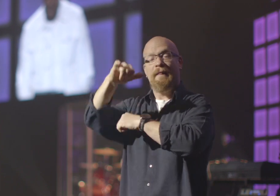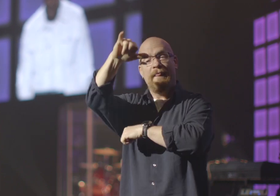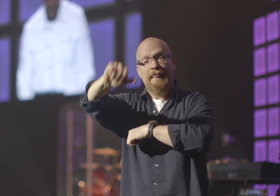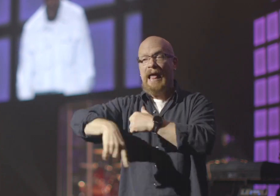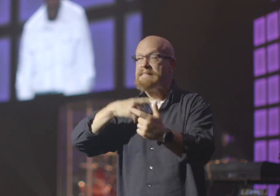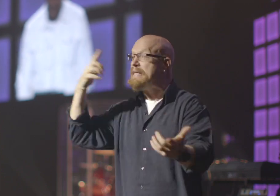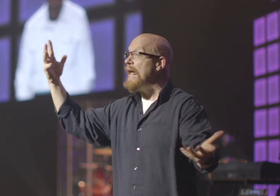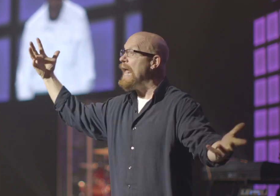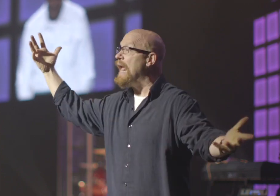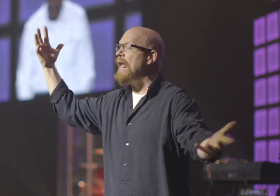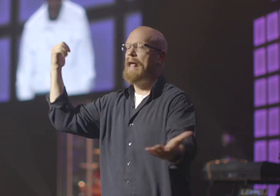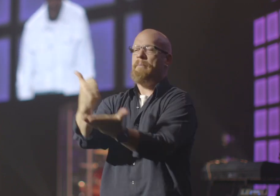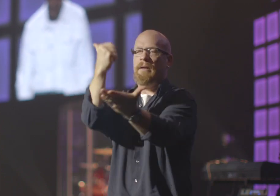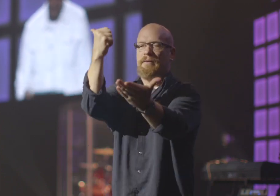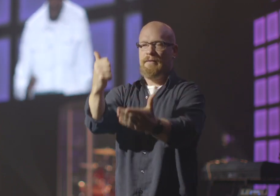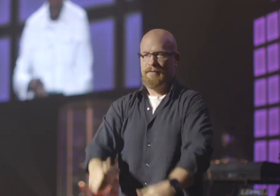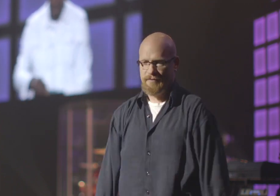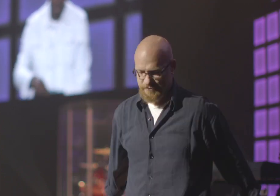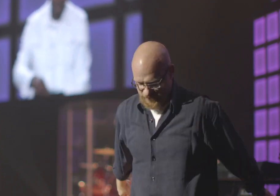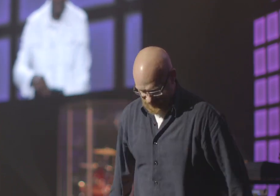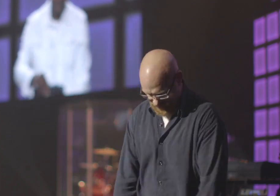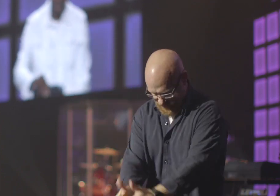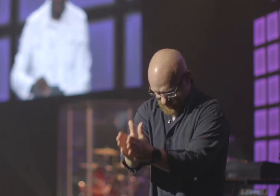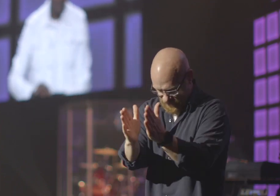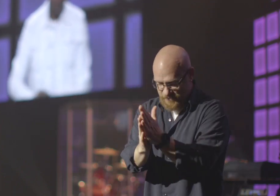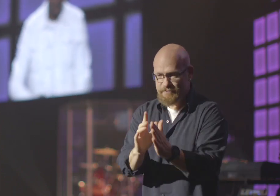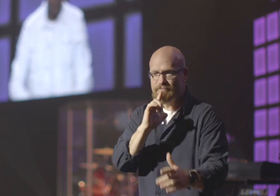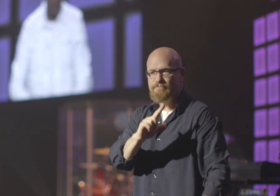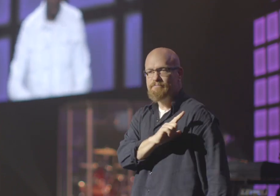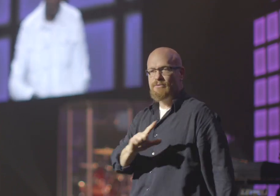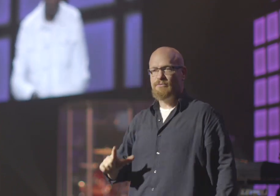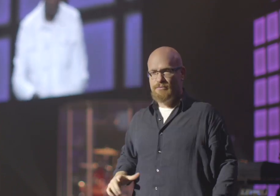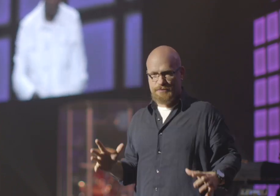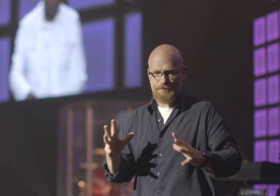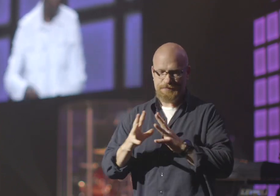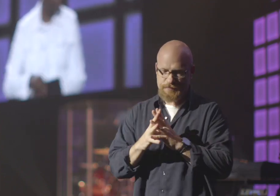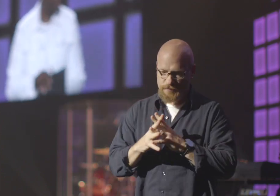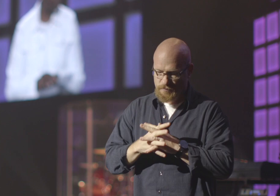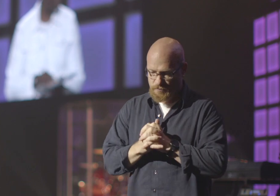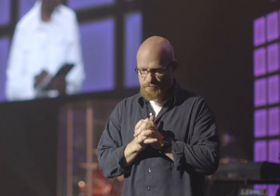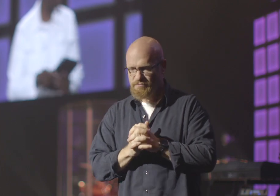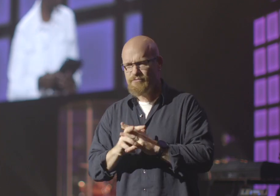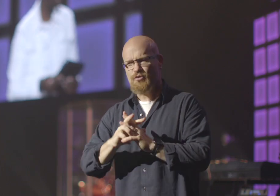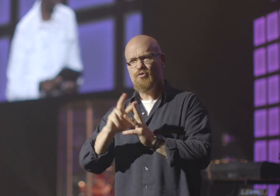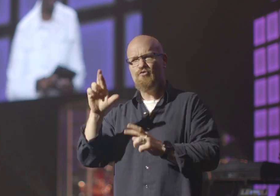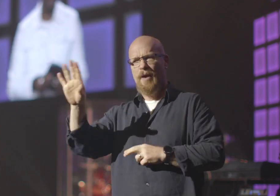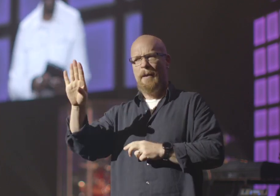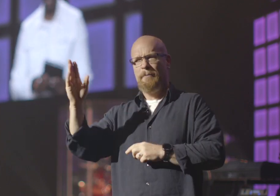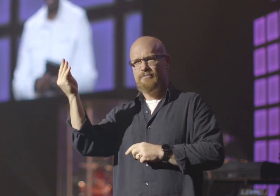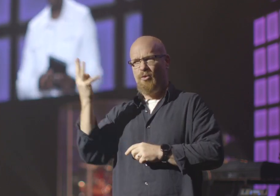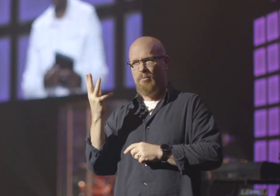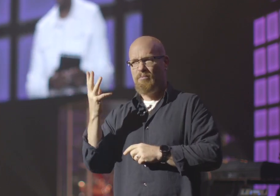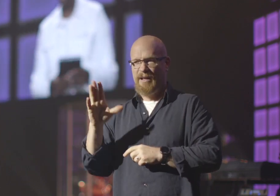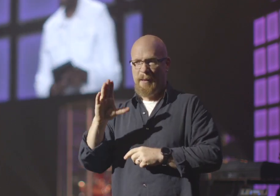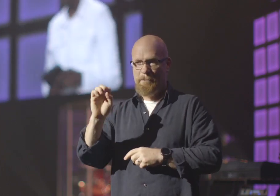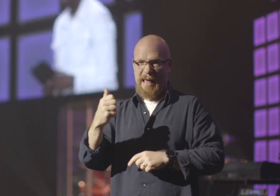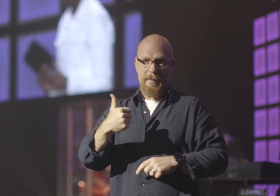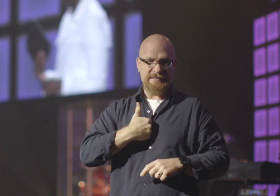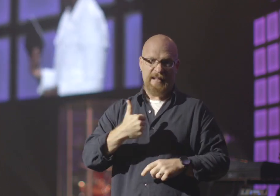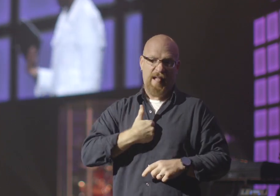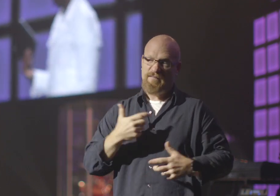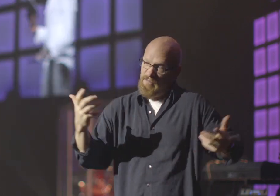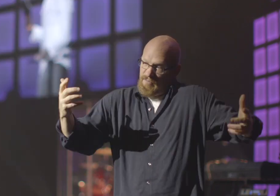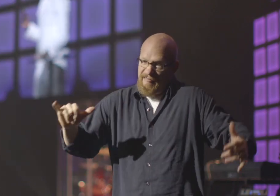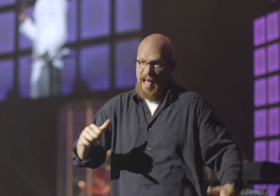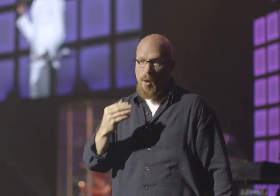Said, amen. Amen. Praise the Lord. Well, Pastor Rob told me that I can just kind of act just like I am at